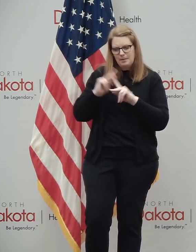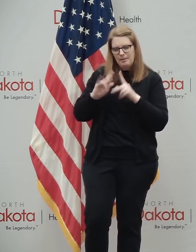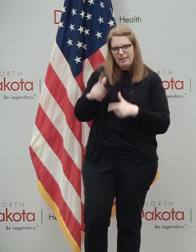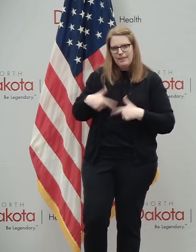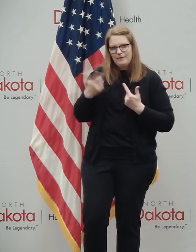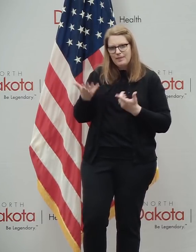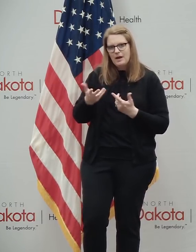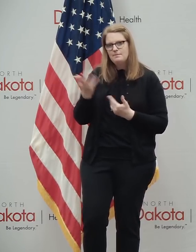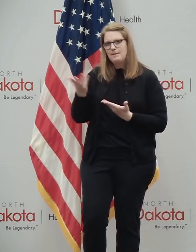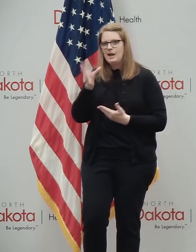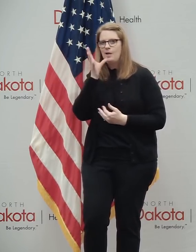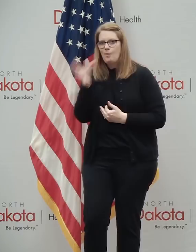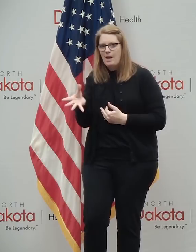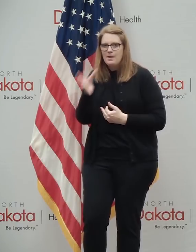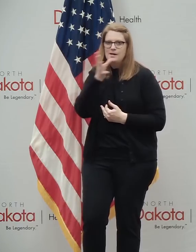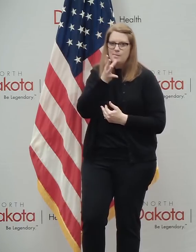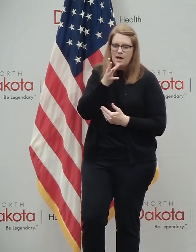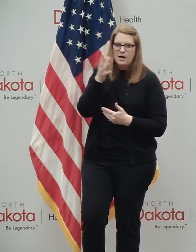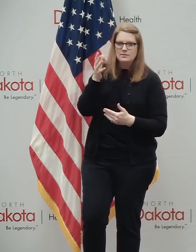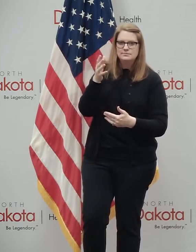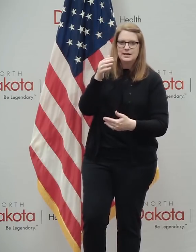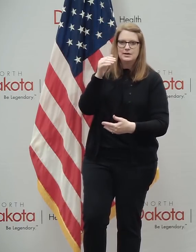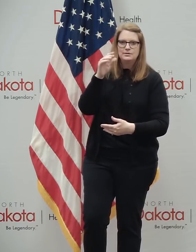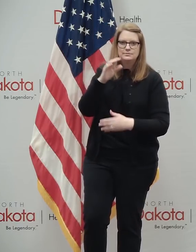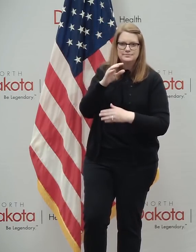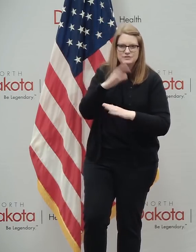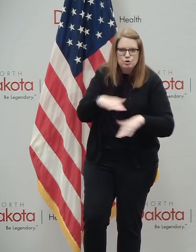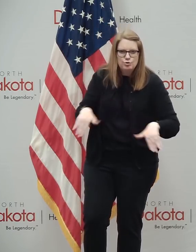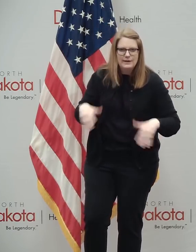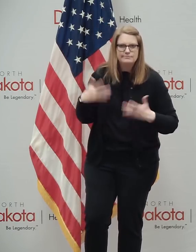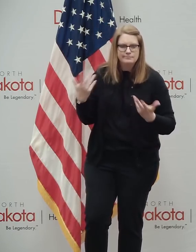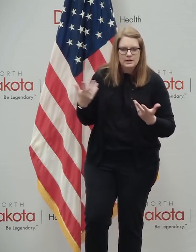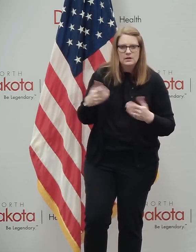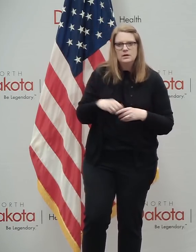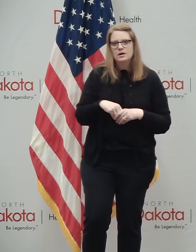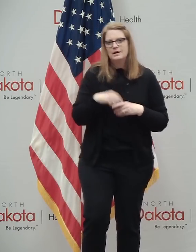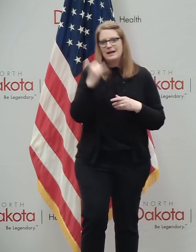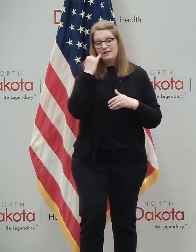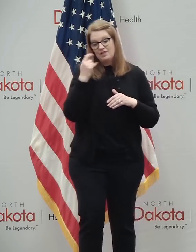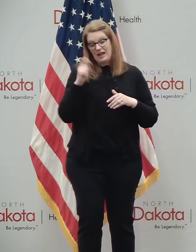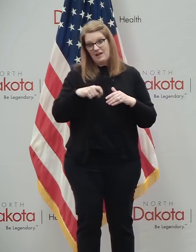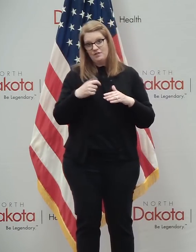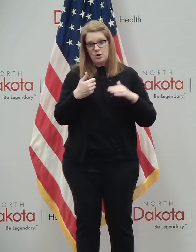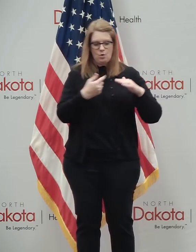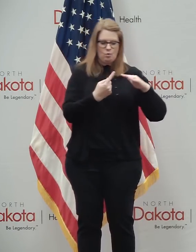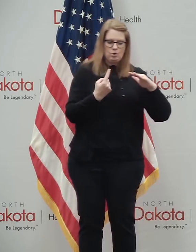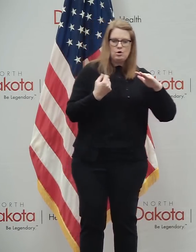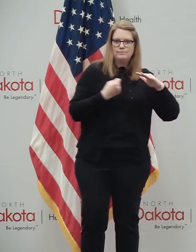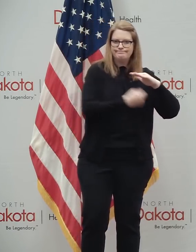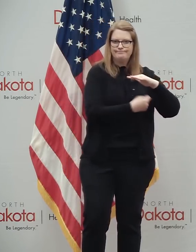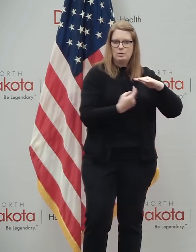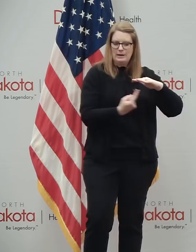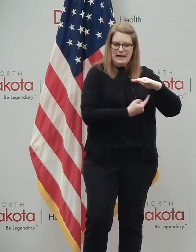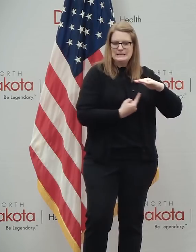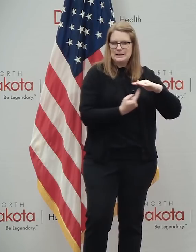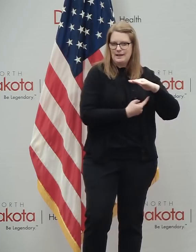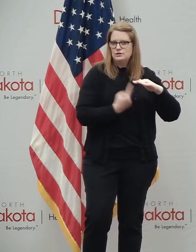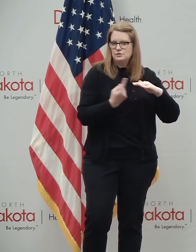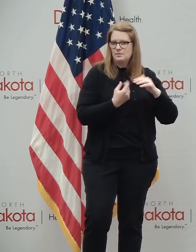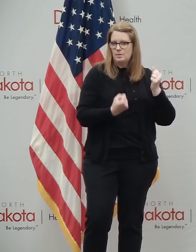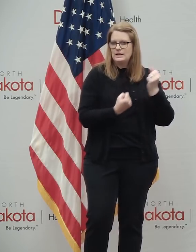need to support them while they're working, or if they have to go into isolation, that we can support them. So there's going to